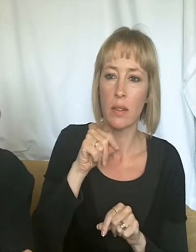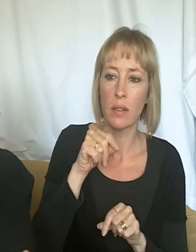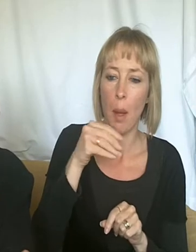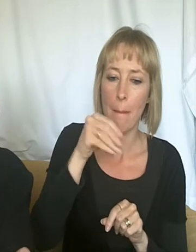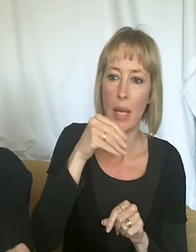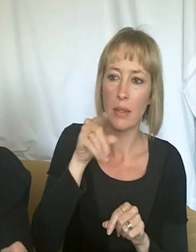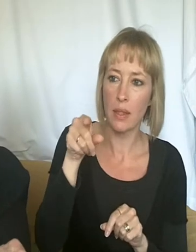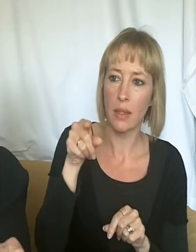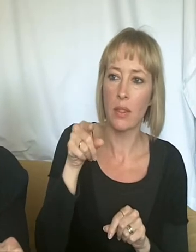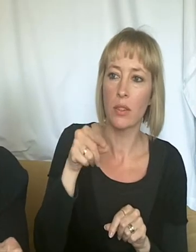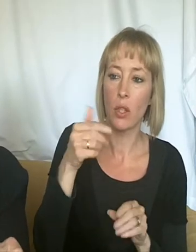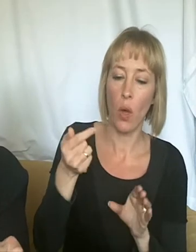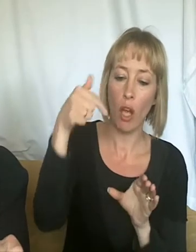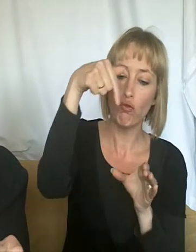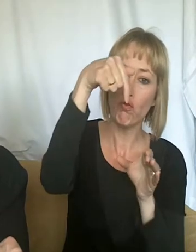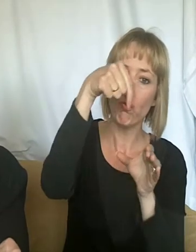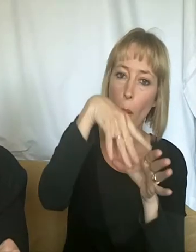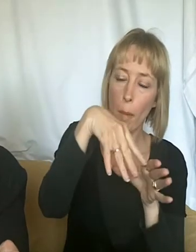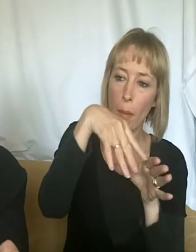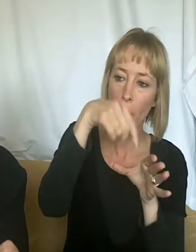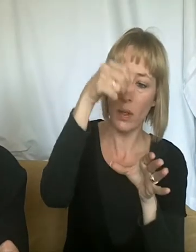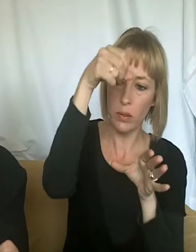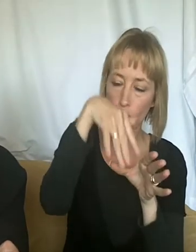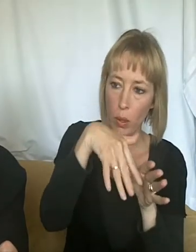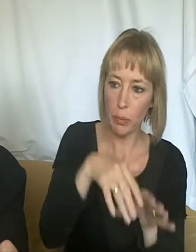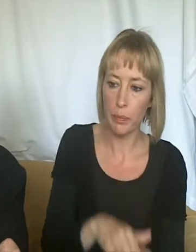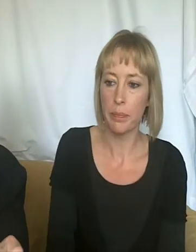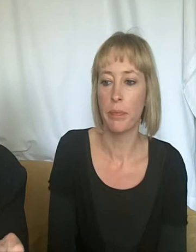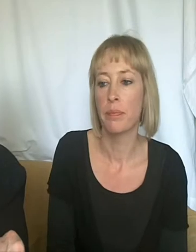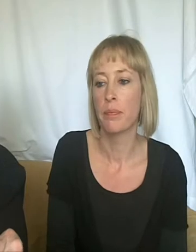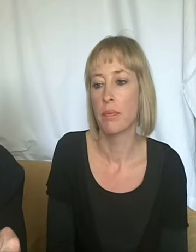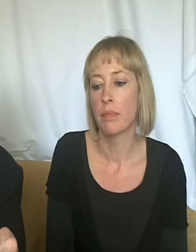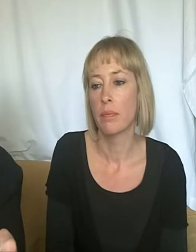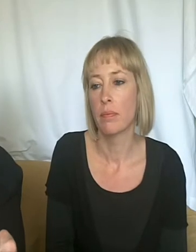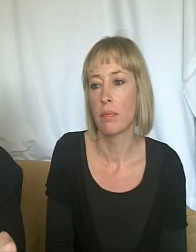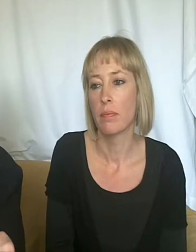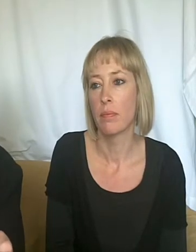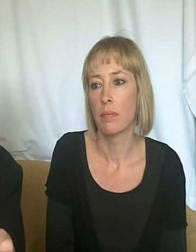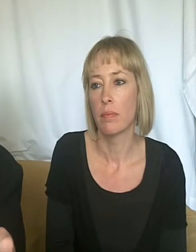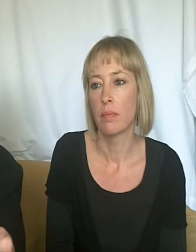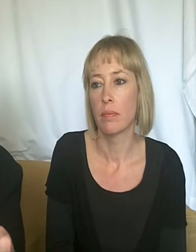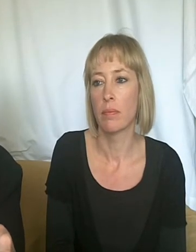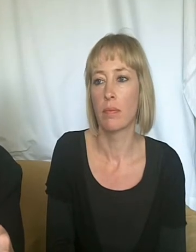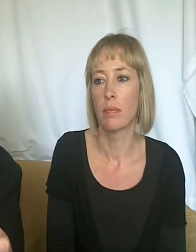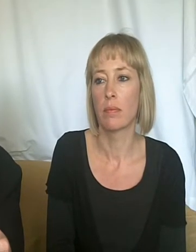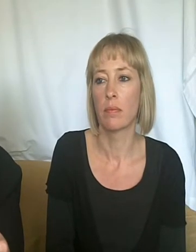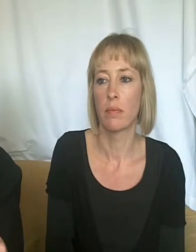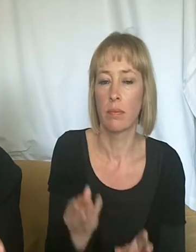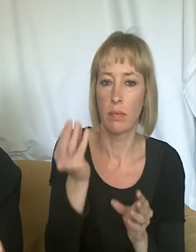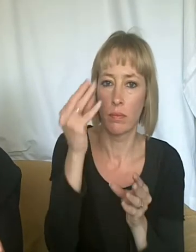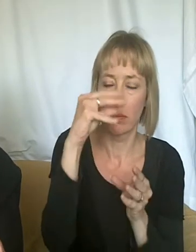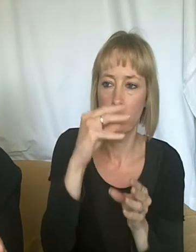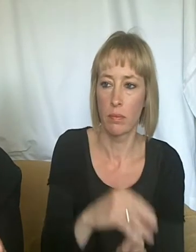the connection end down into the turkey baster, and I put